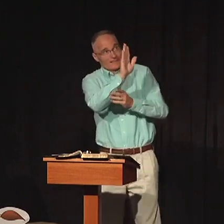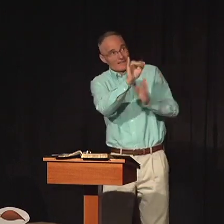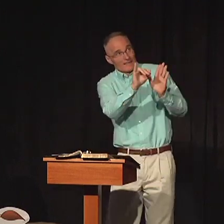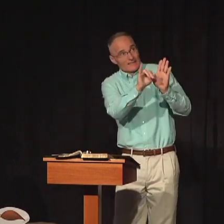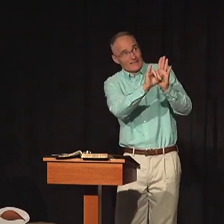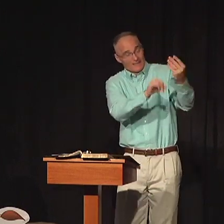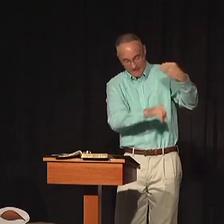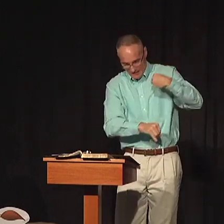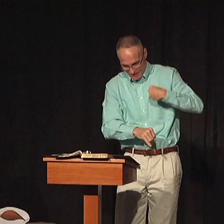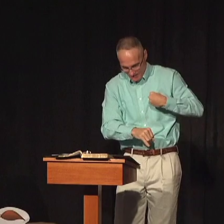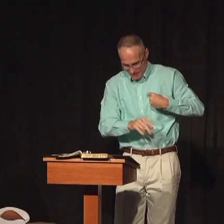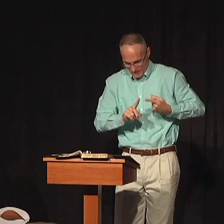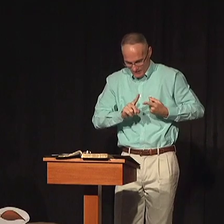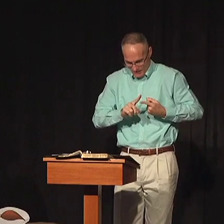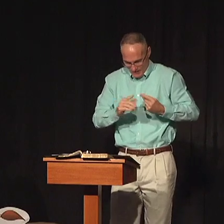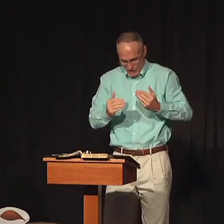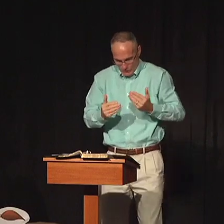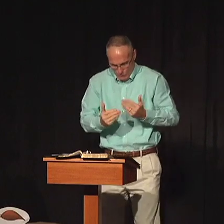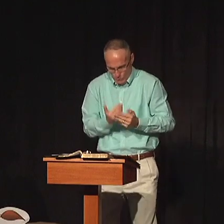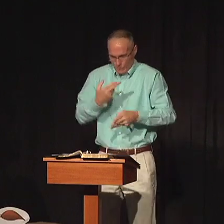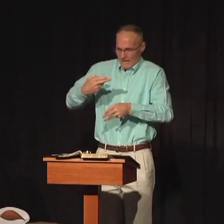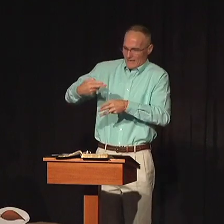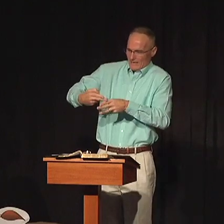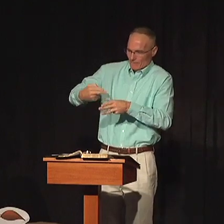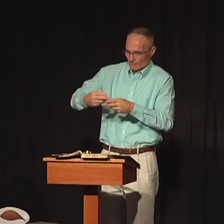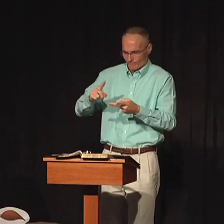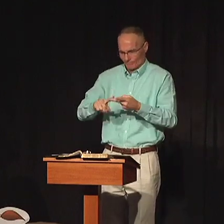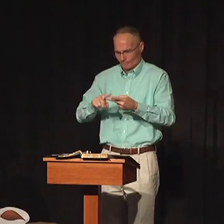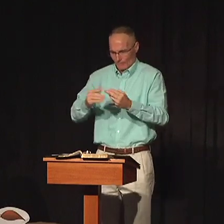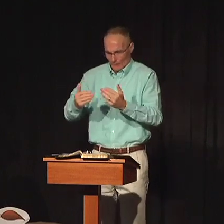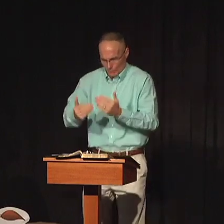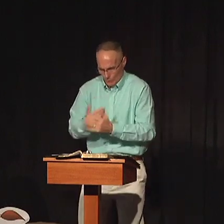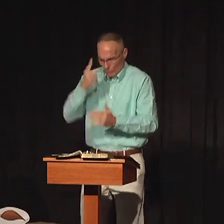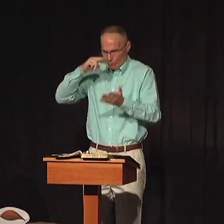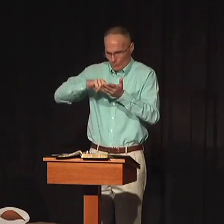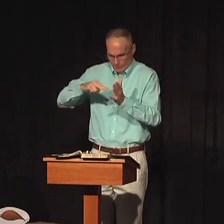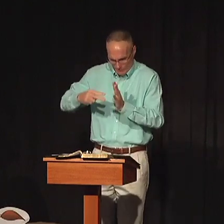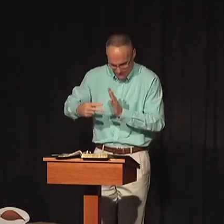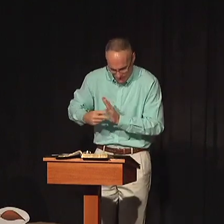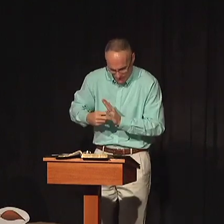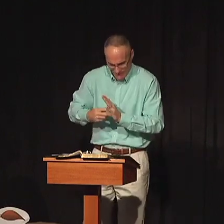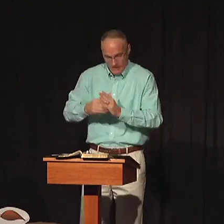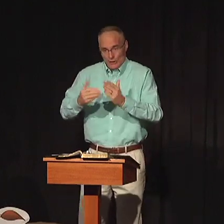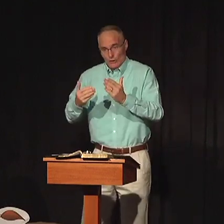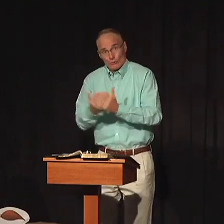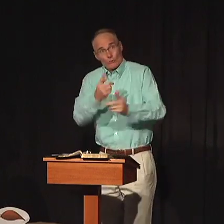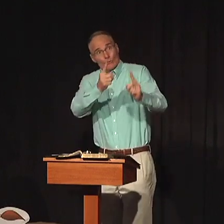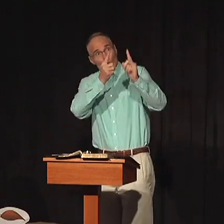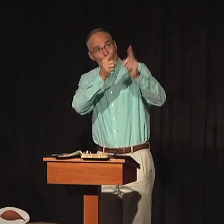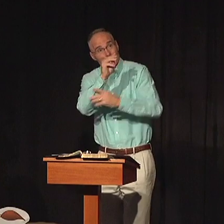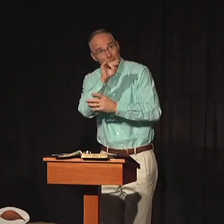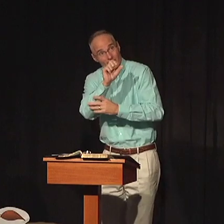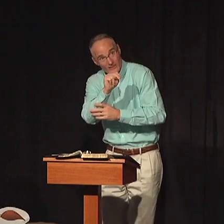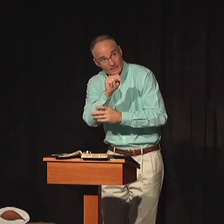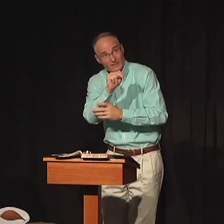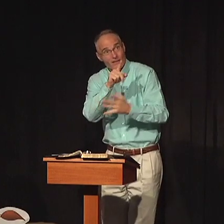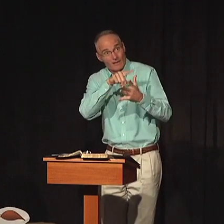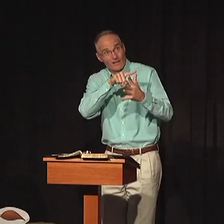means that he's also given me his identity. I have a new name, a new purpose, a new